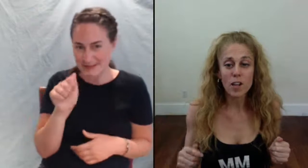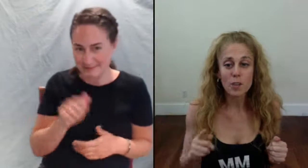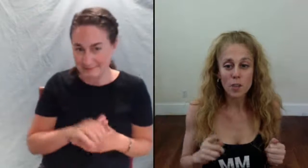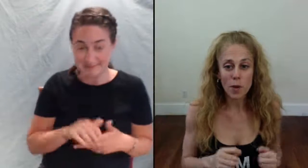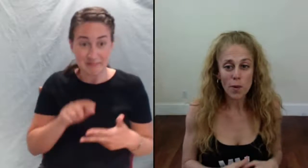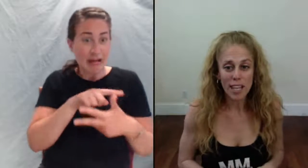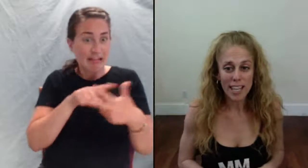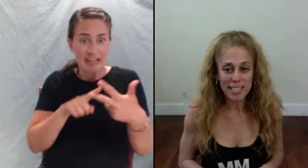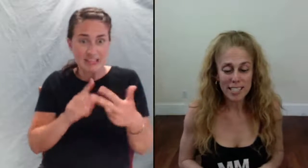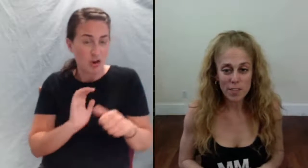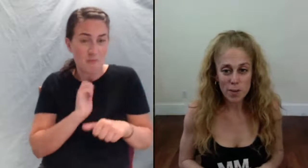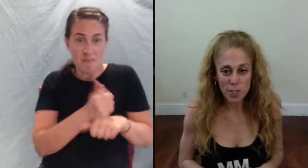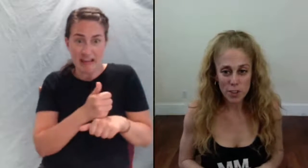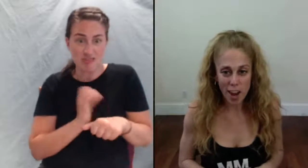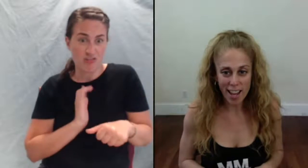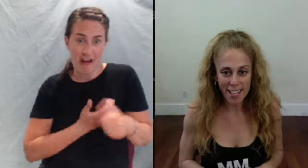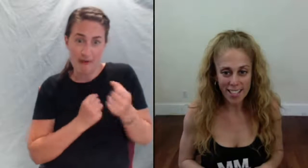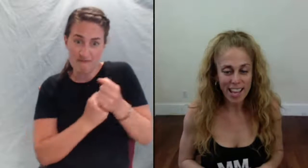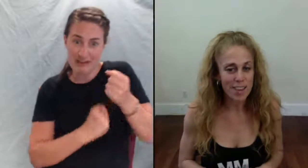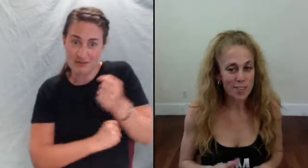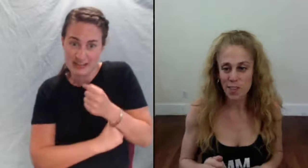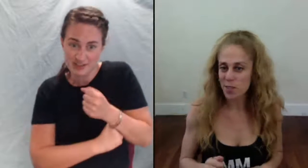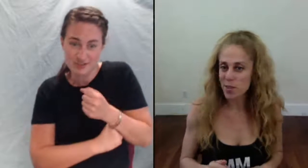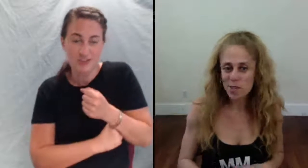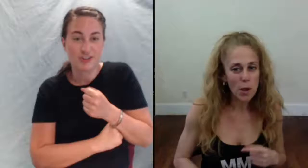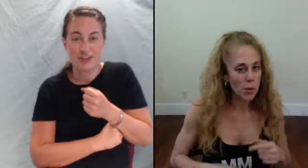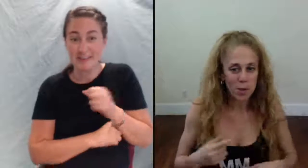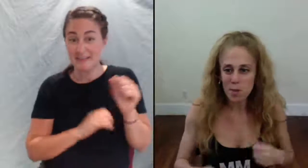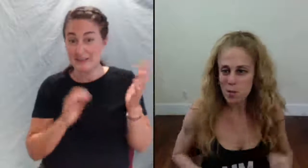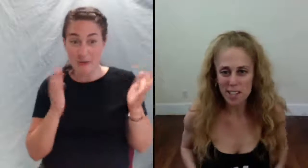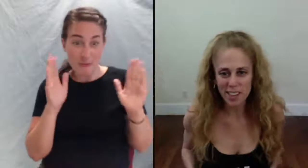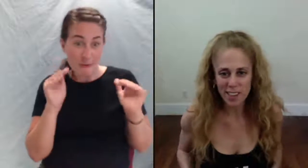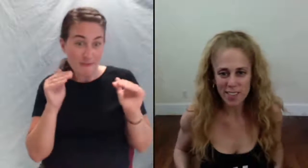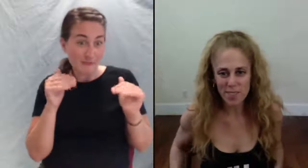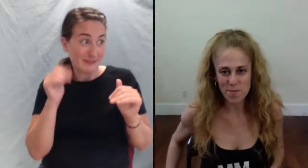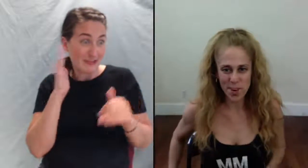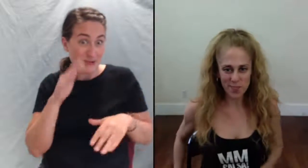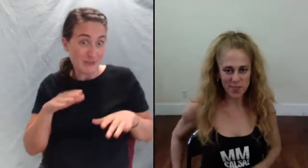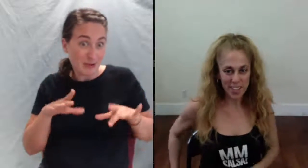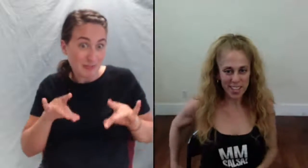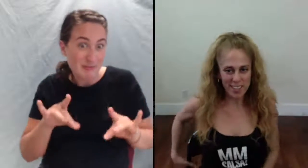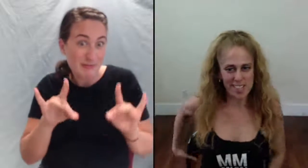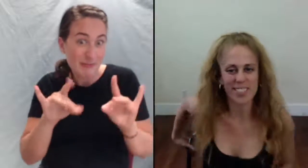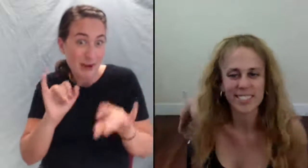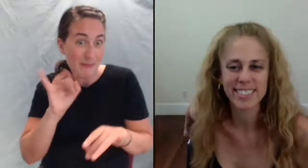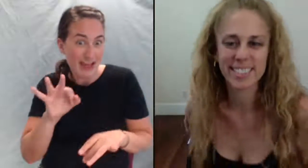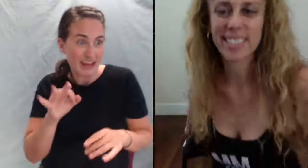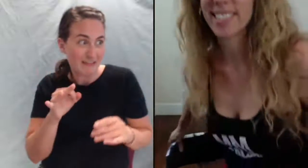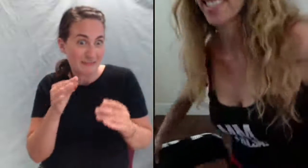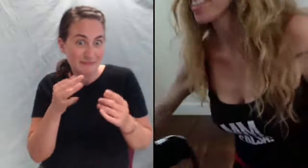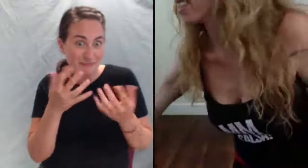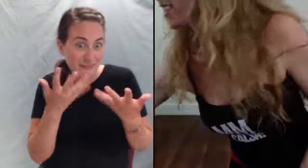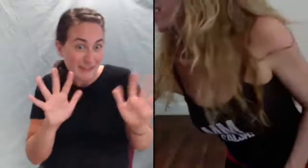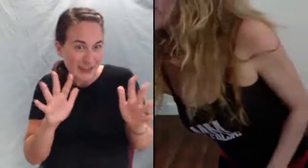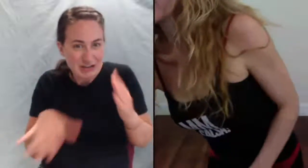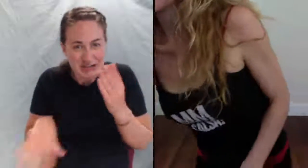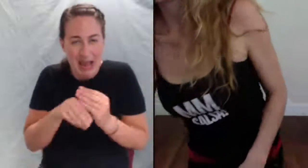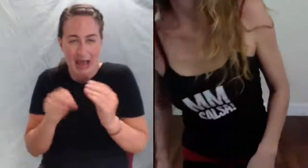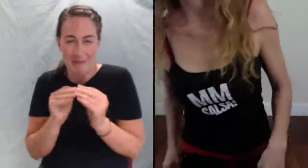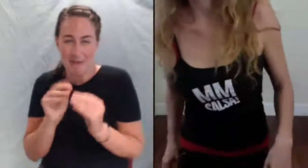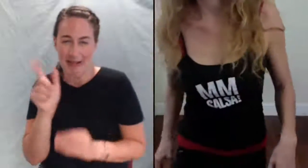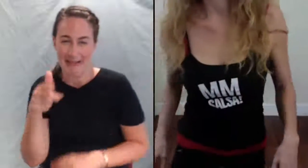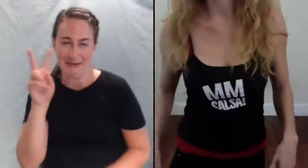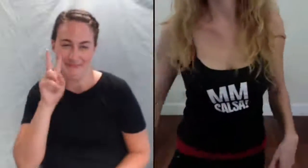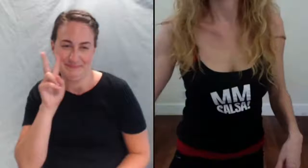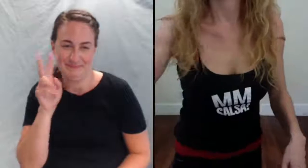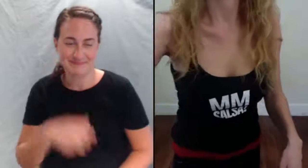done. So let's give them a try. And if you get those, we'll keep moving and learn a few more. Here we go.